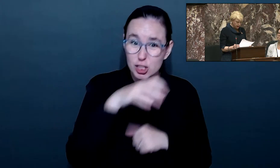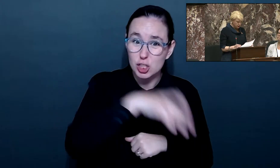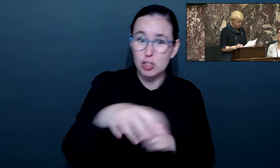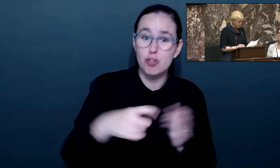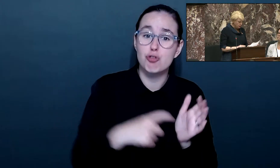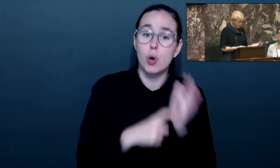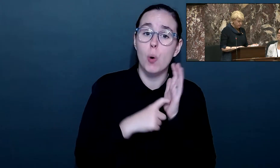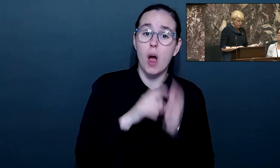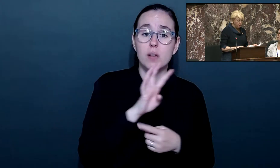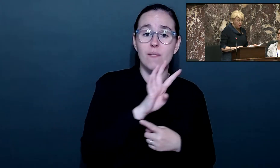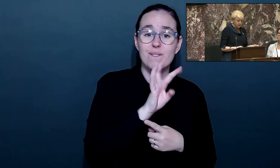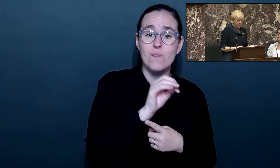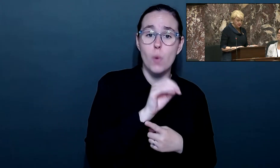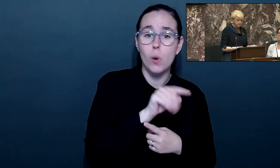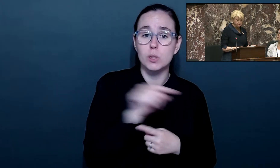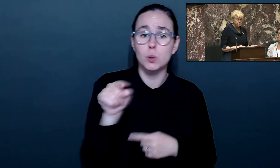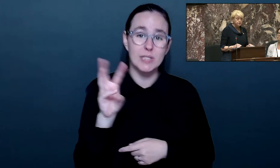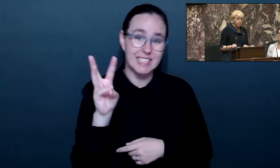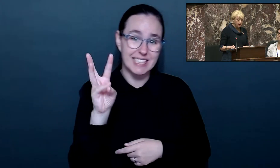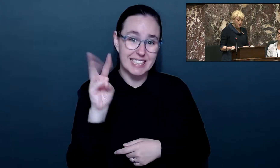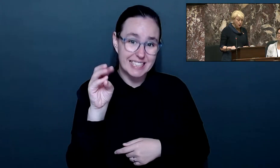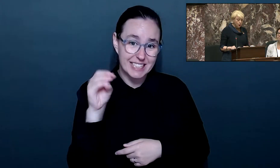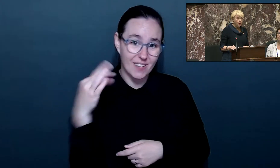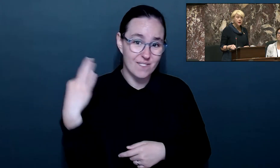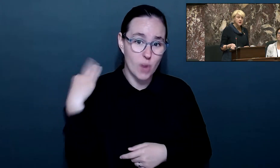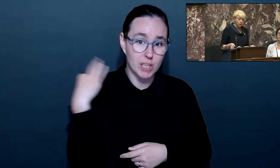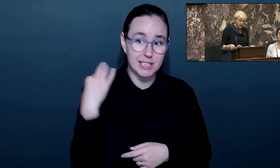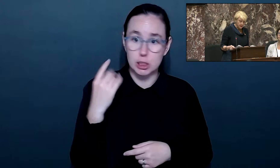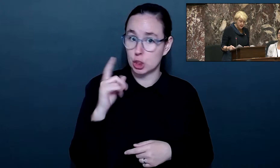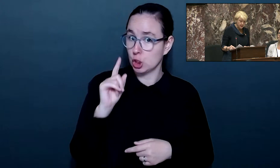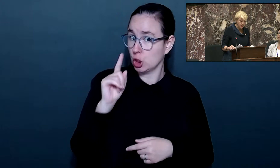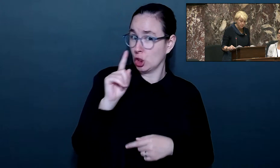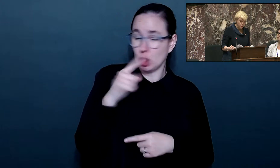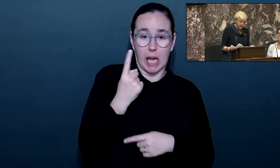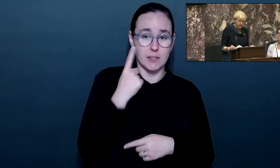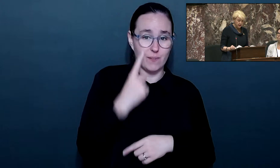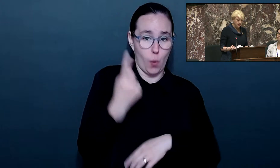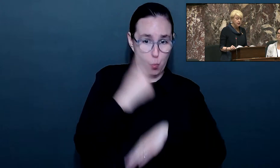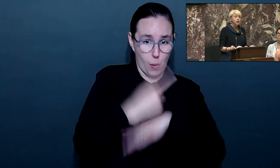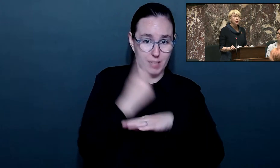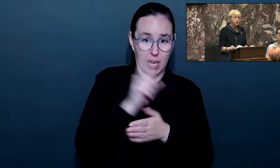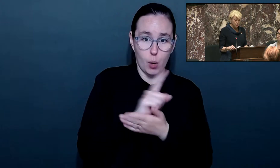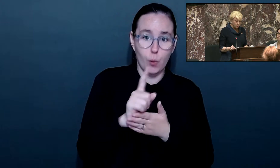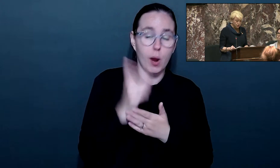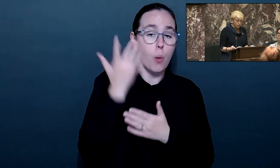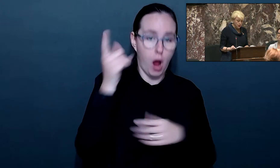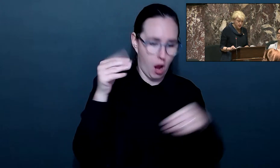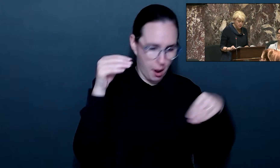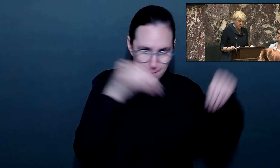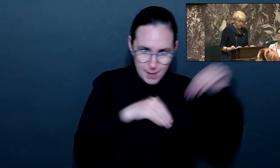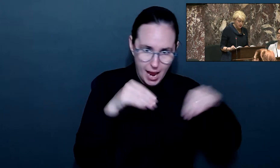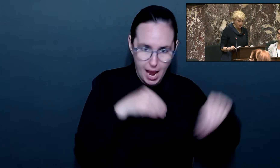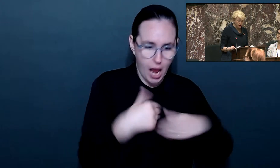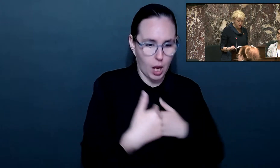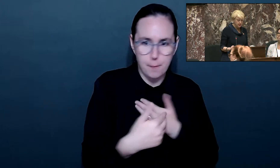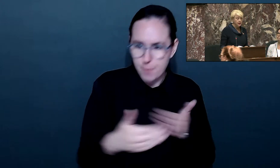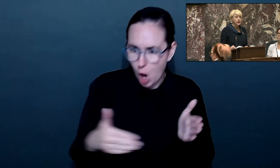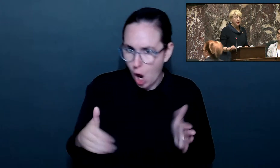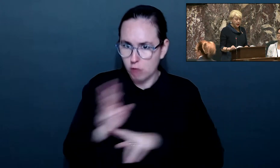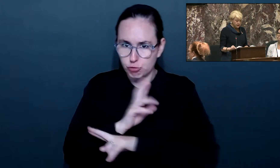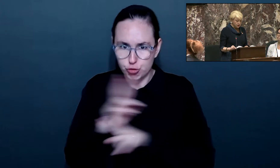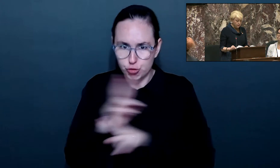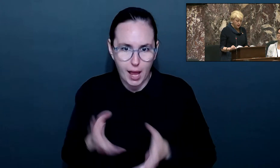prepare and distribute food boxes. While this crisis is unprecedented, so too has been the